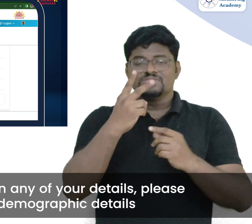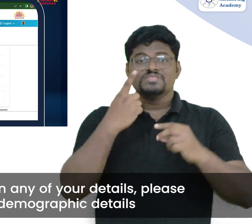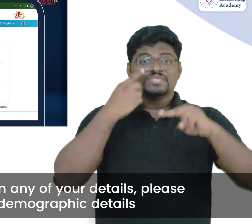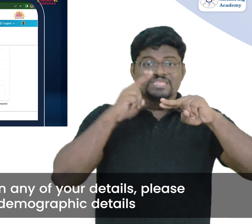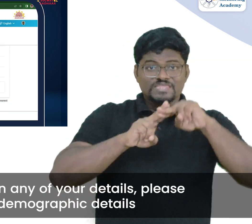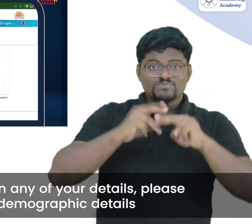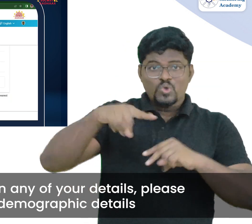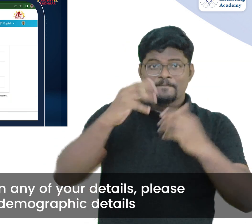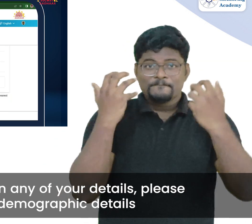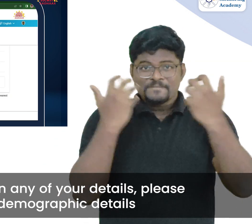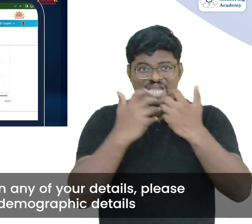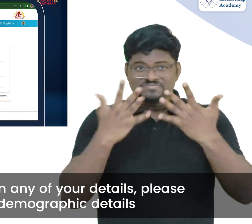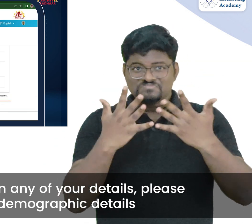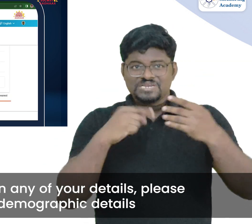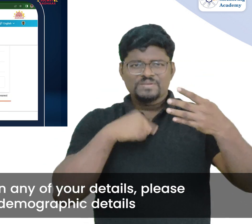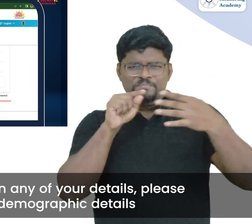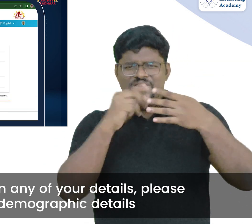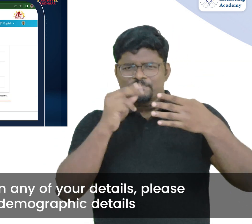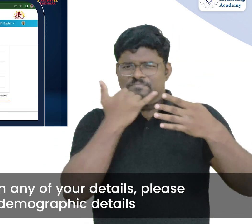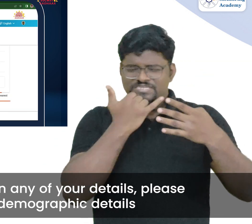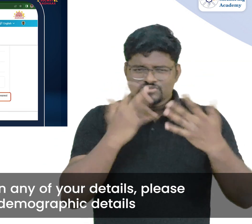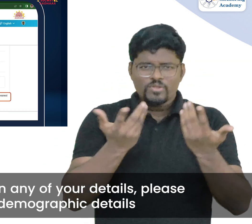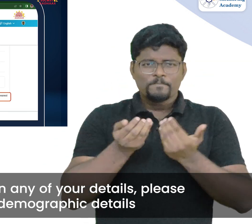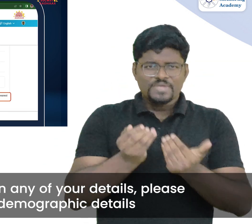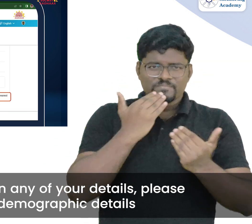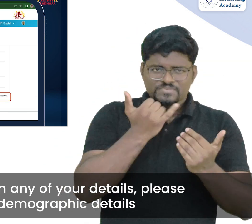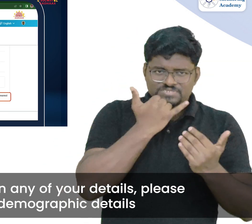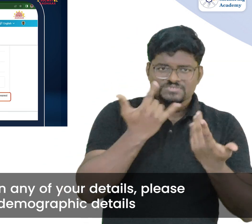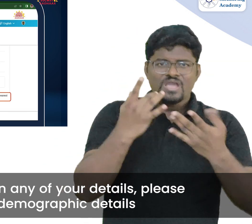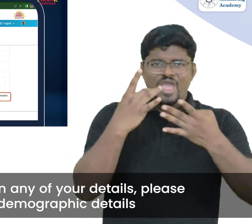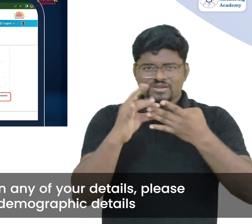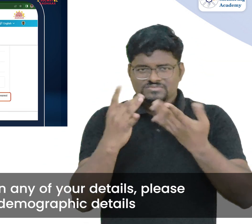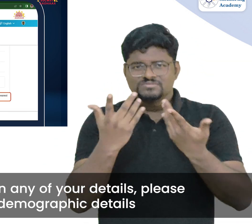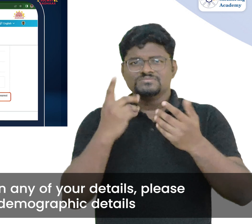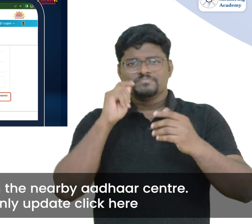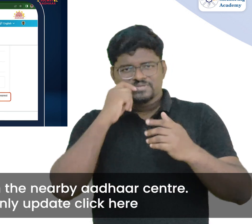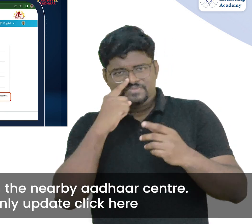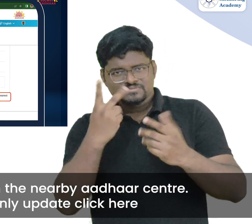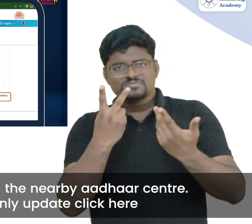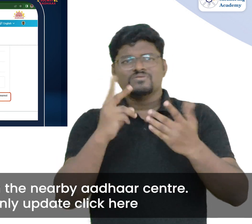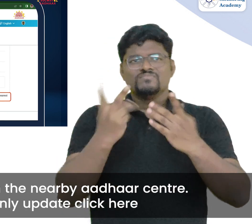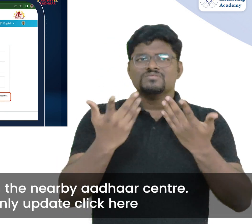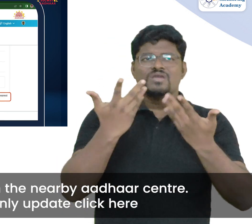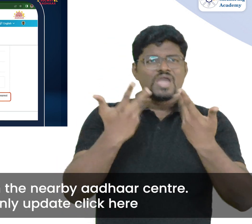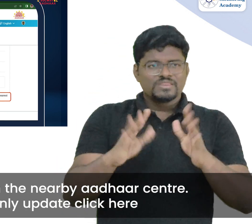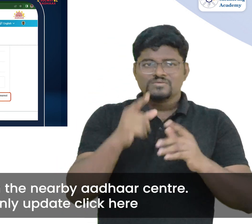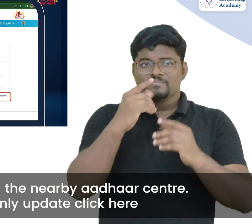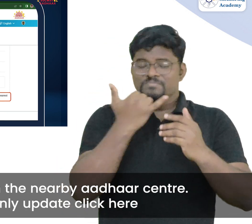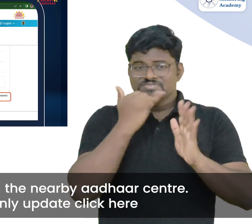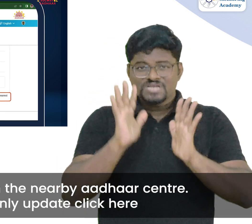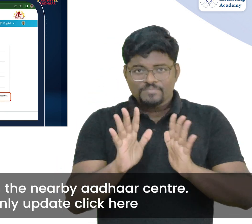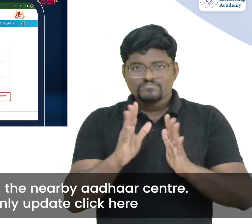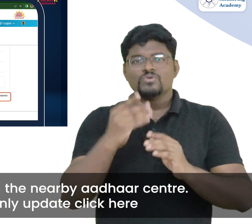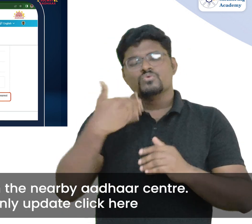If there is mismatch in any of your details, please update your demographic details. Name, date of birth, gender